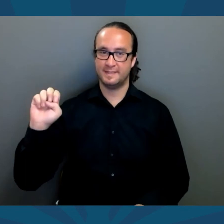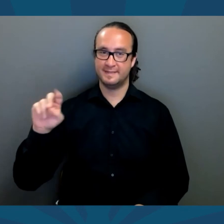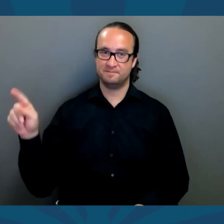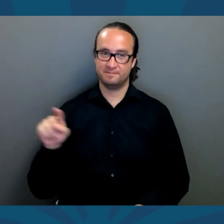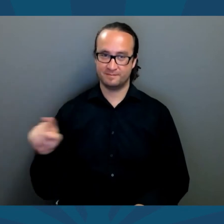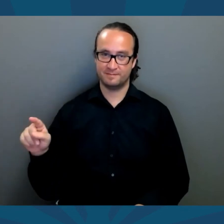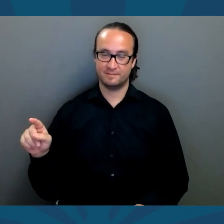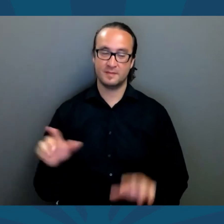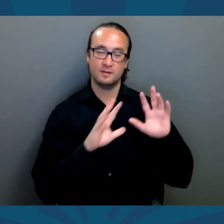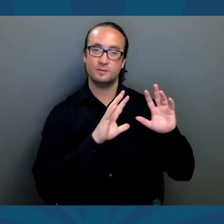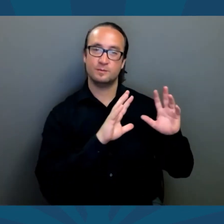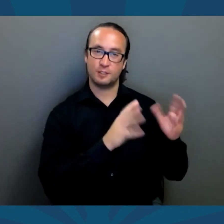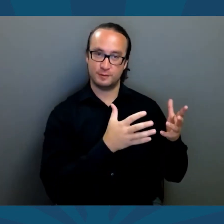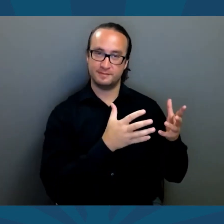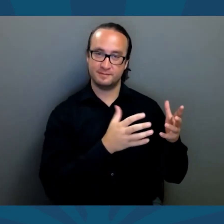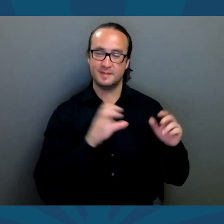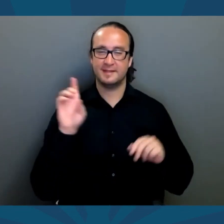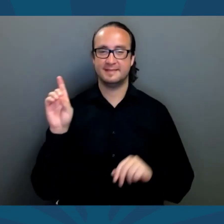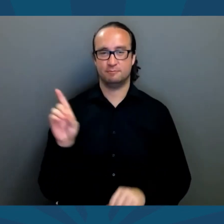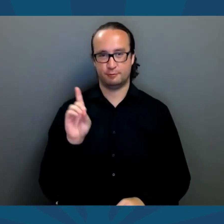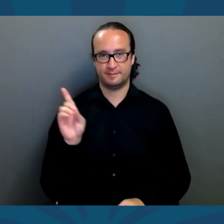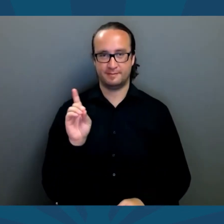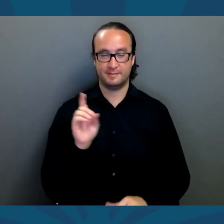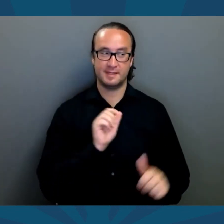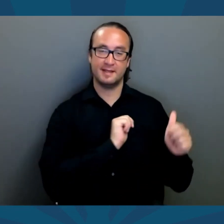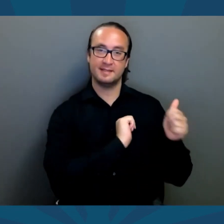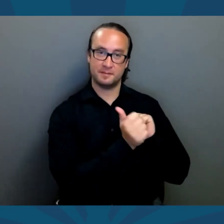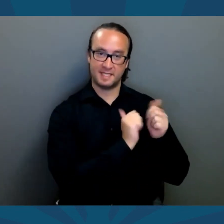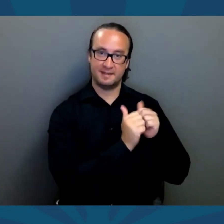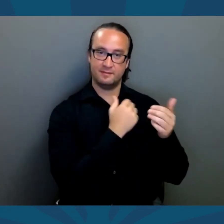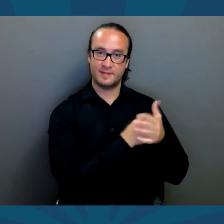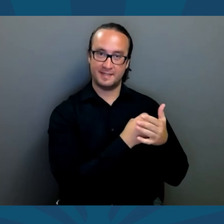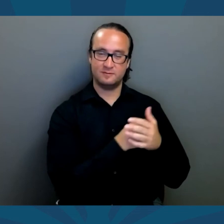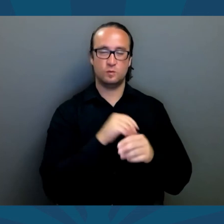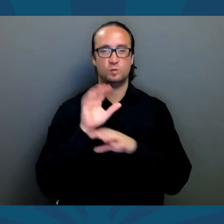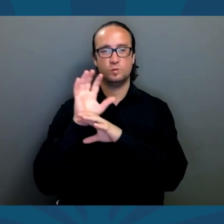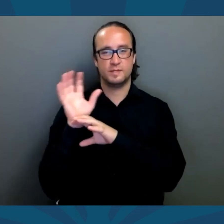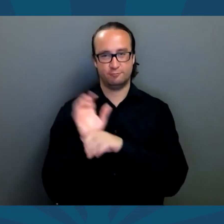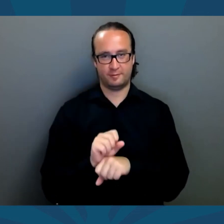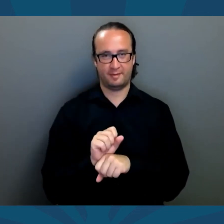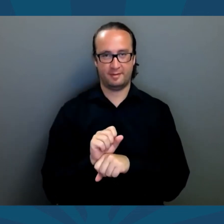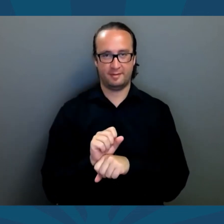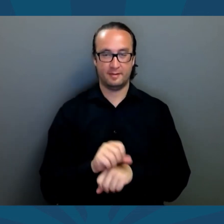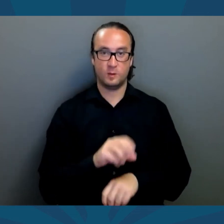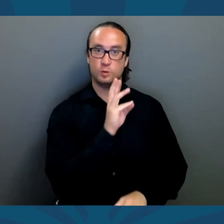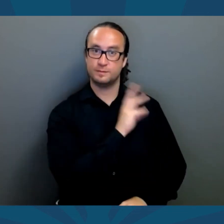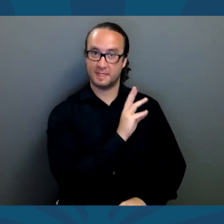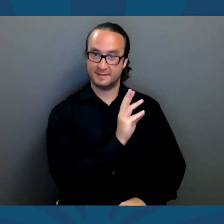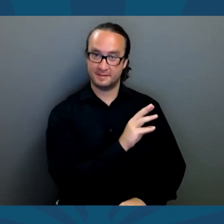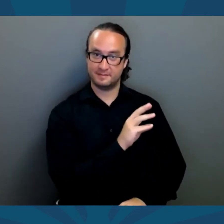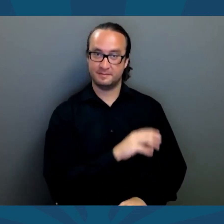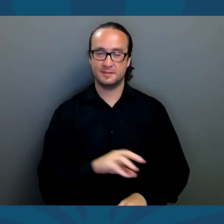Aaron Marquez. Party, Democratic. Campaign funding,